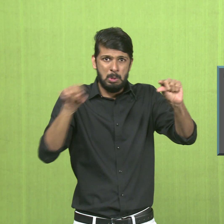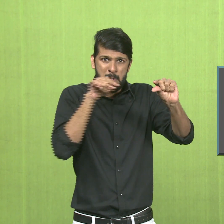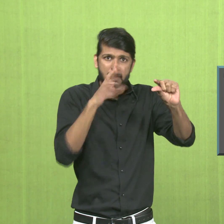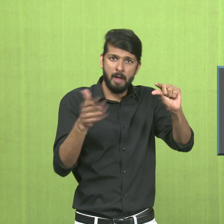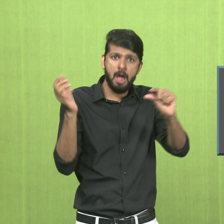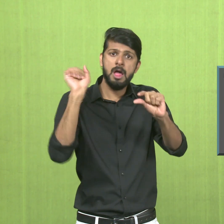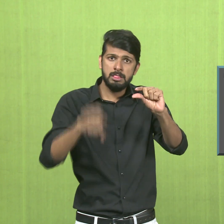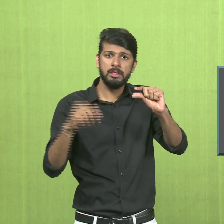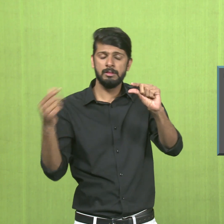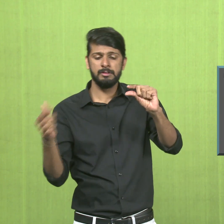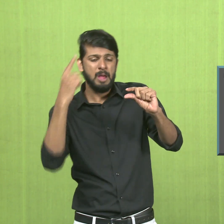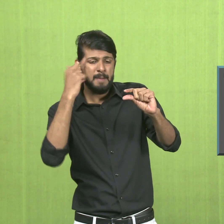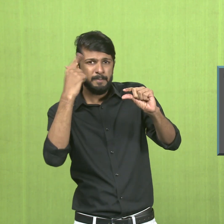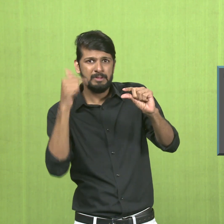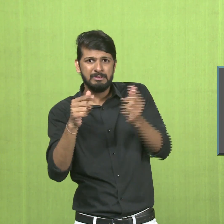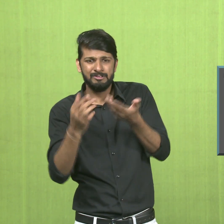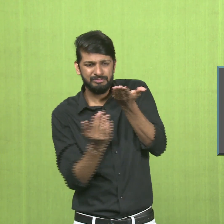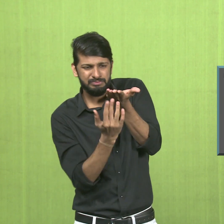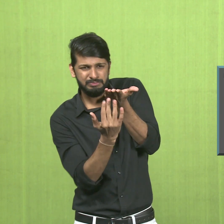brush by